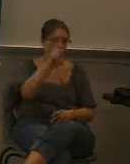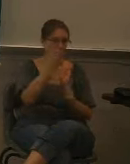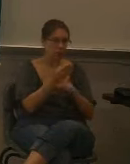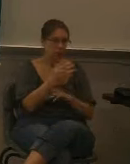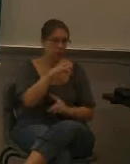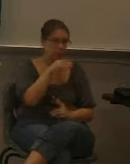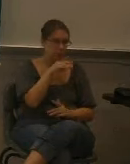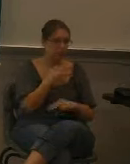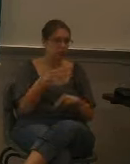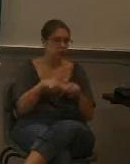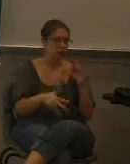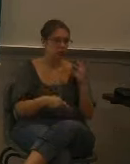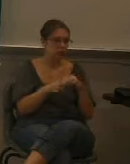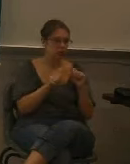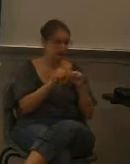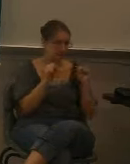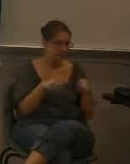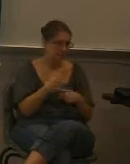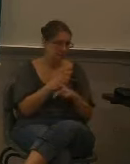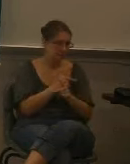and increase the total system production rates.